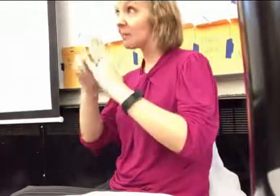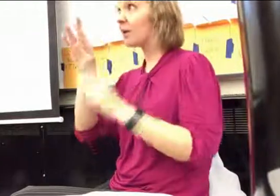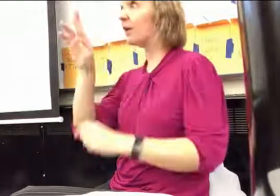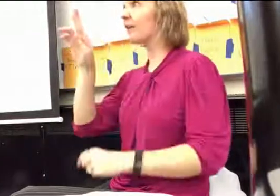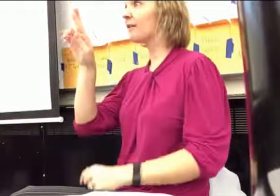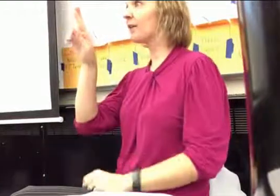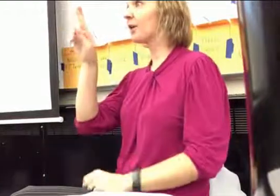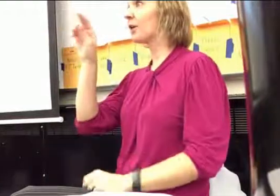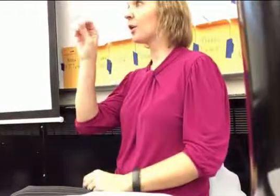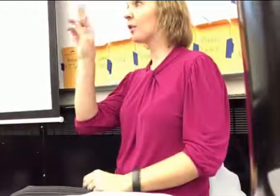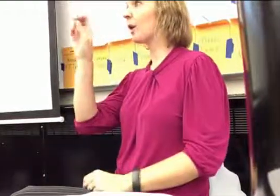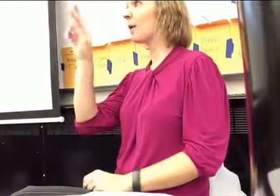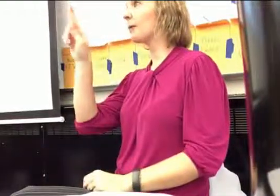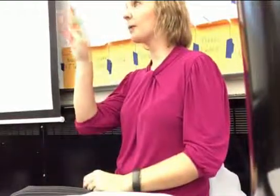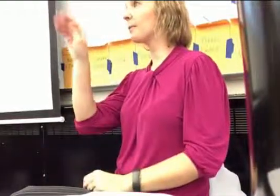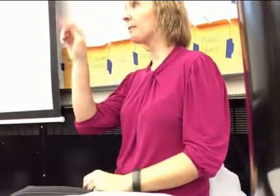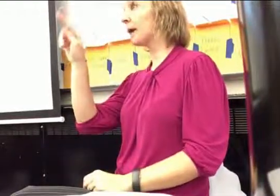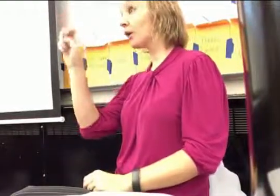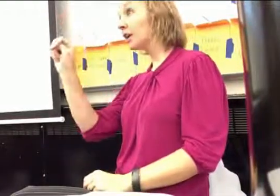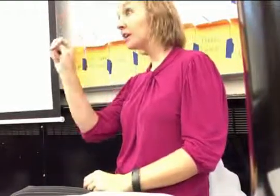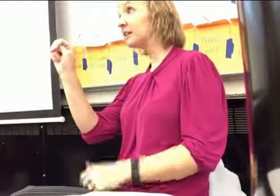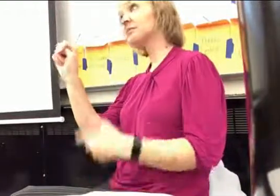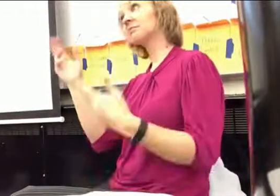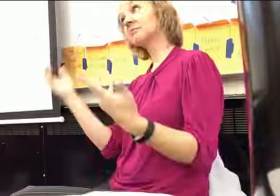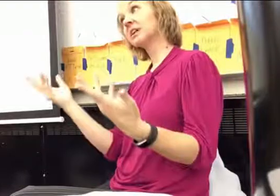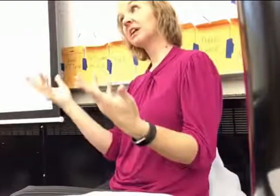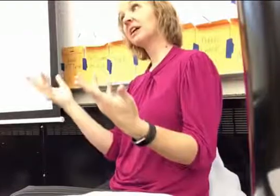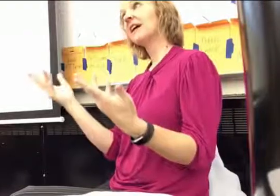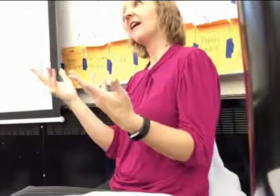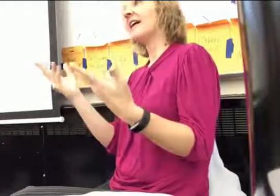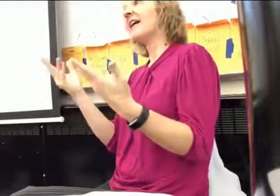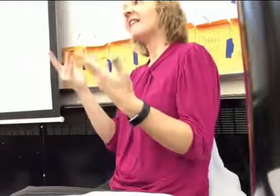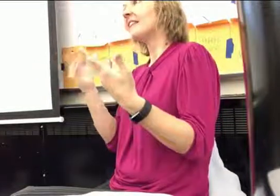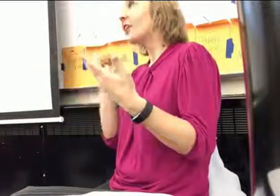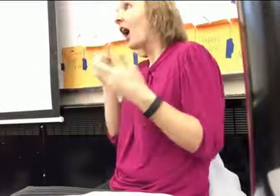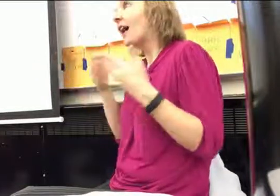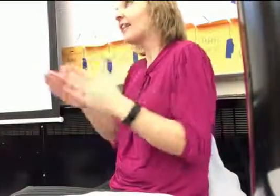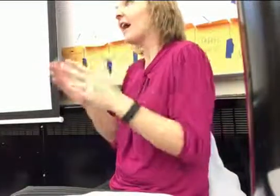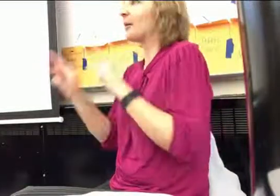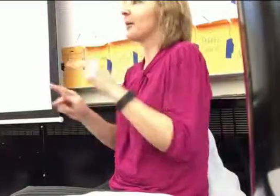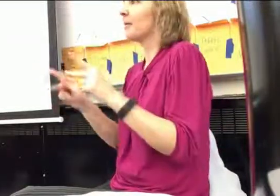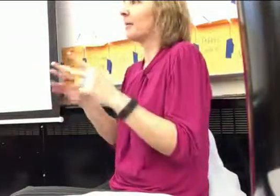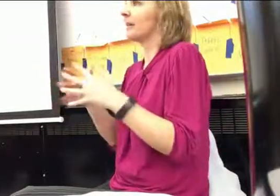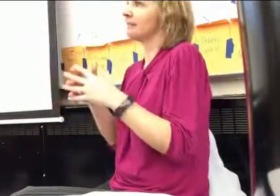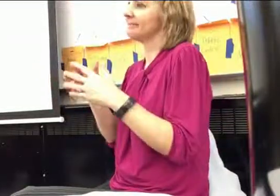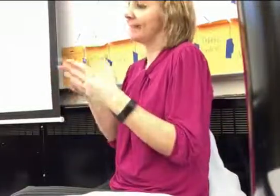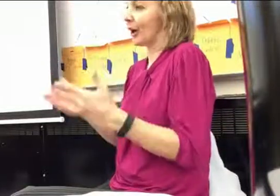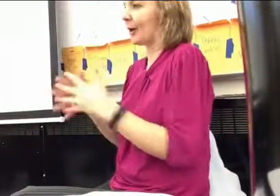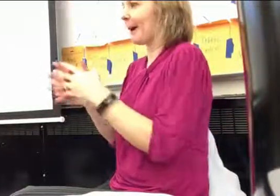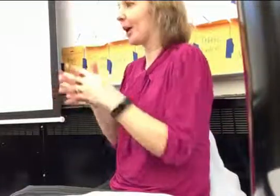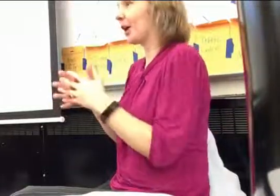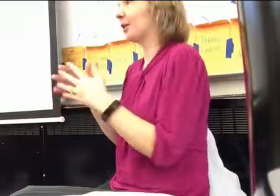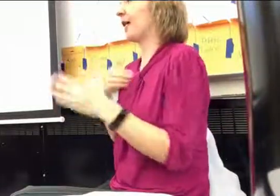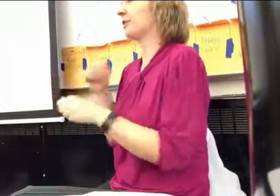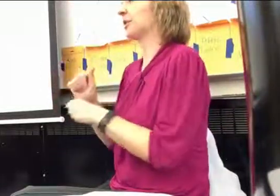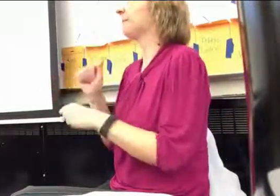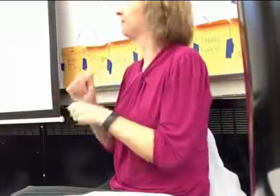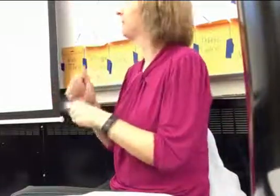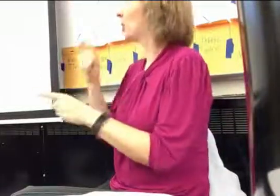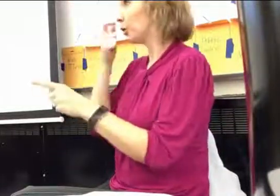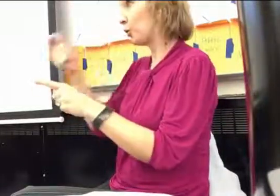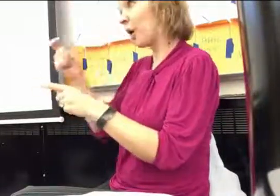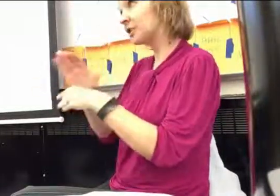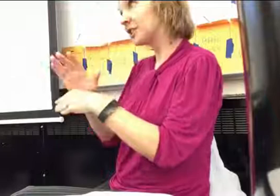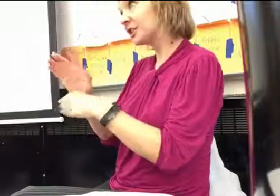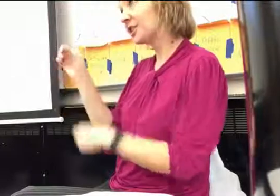just trying to make more and more money by globalizing instead of allowing people in America to have a job? Now, anybody ever watch this show, Undercover